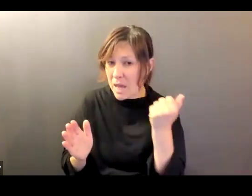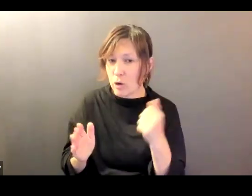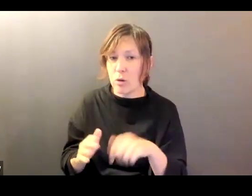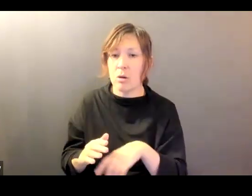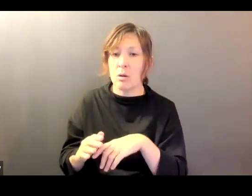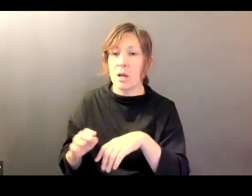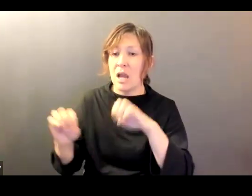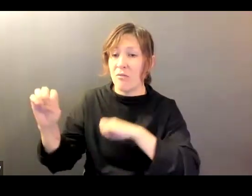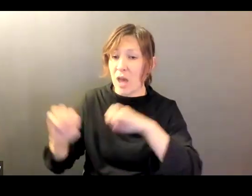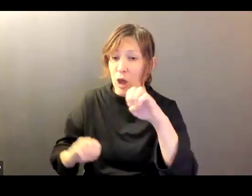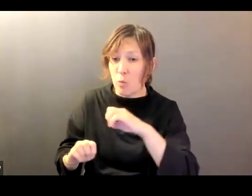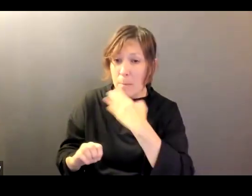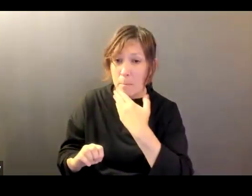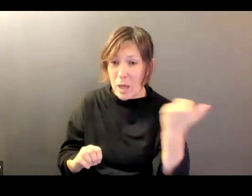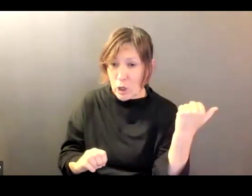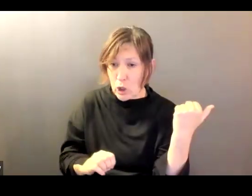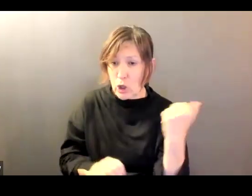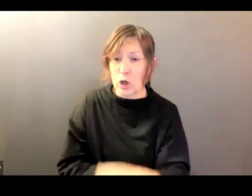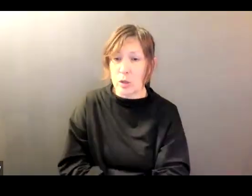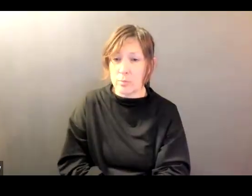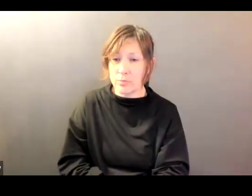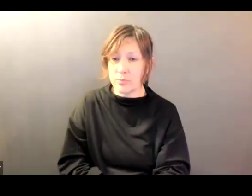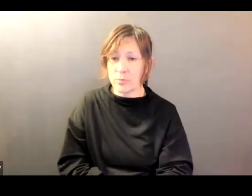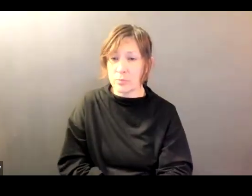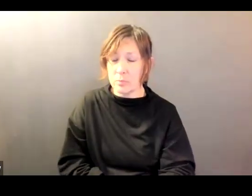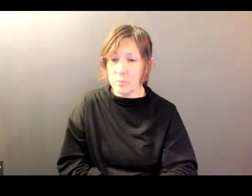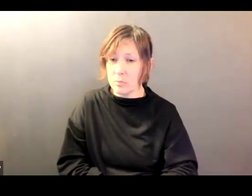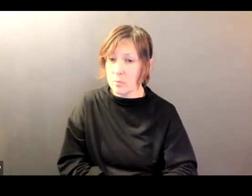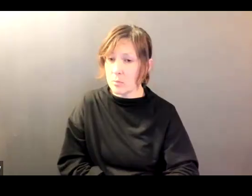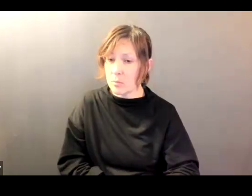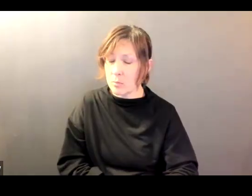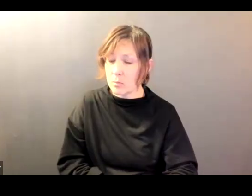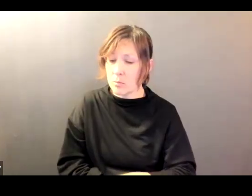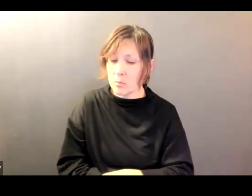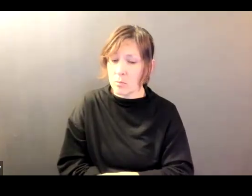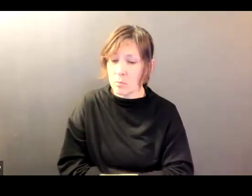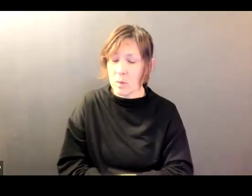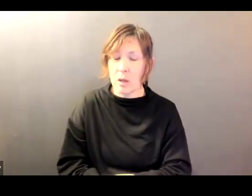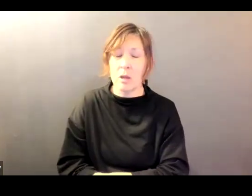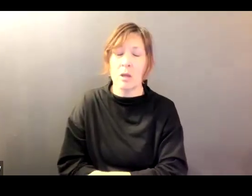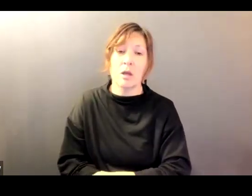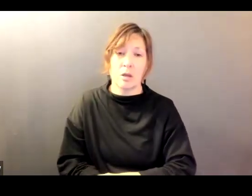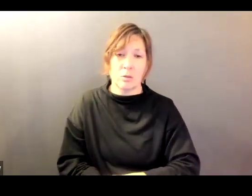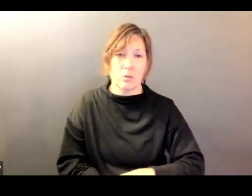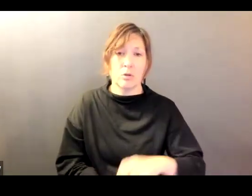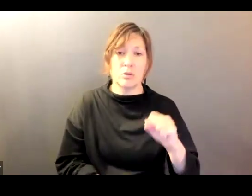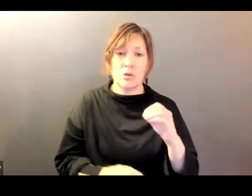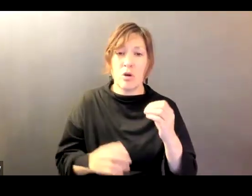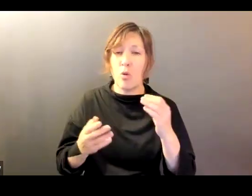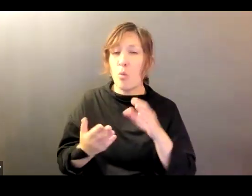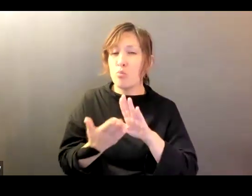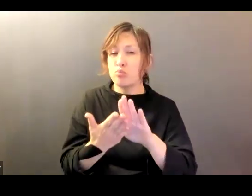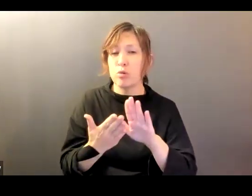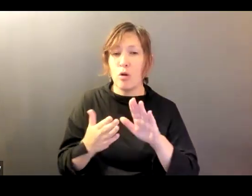teaching staff. And also that's part of the reason why this year we launched a regional team model, where we didn't want to provide professional learning